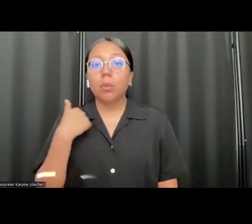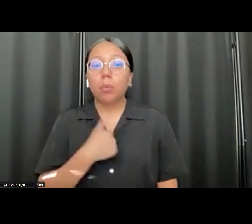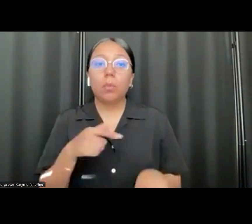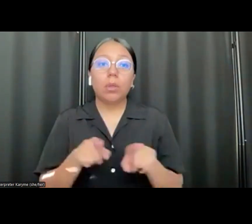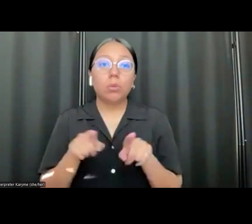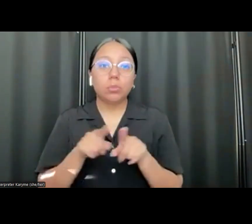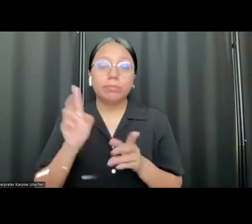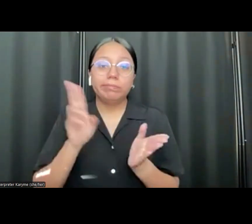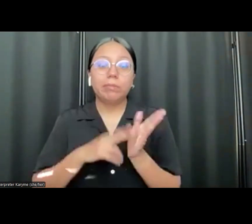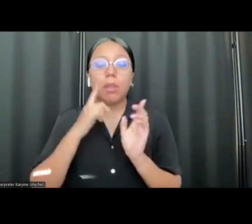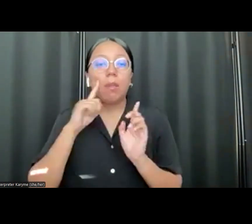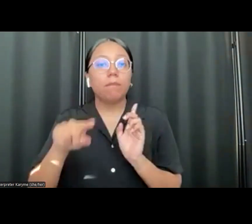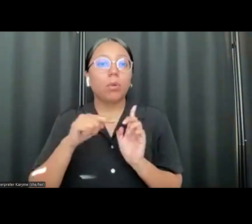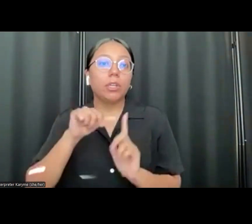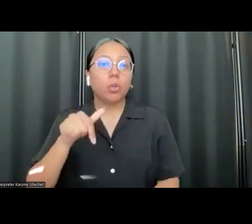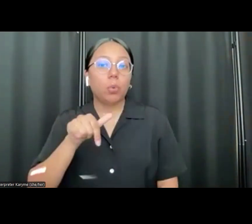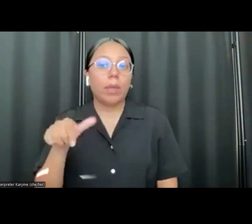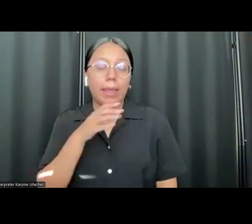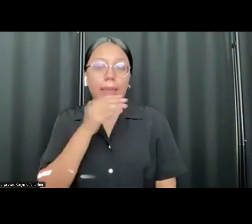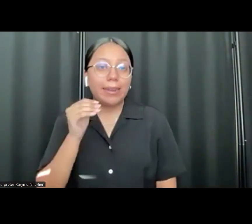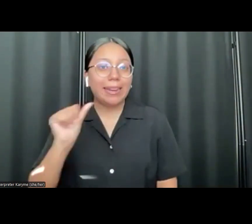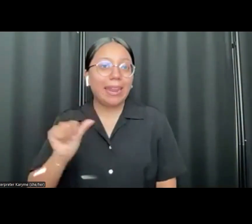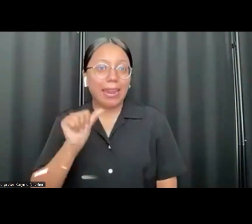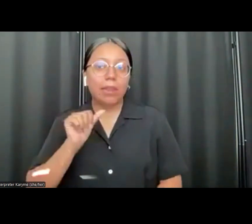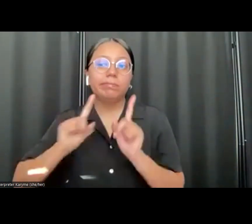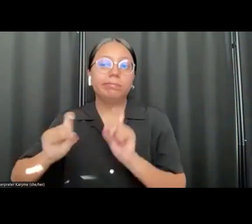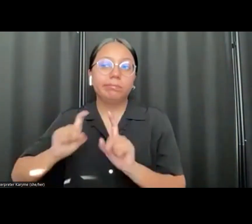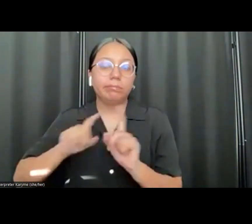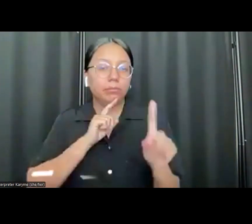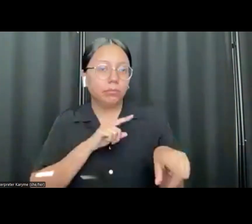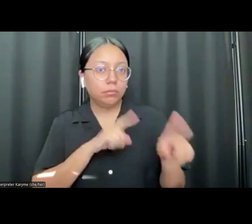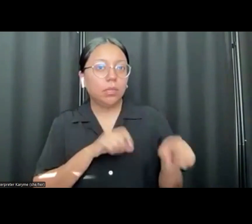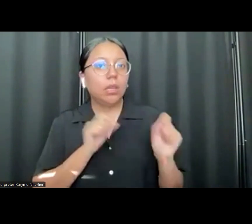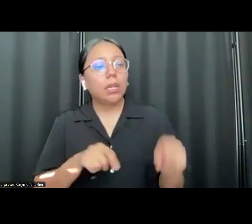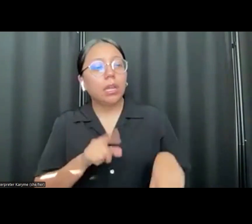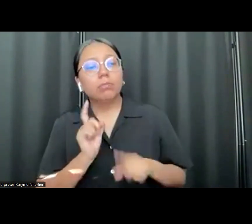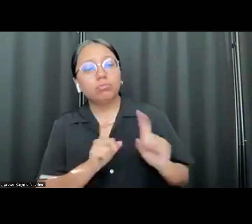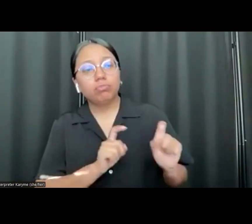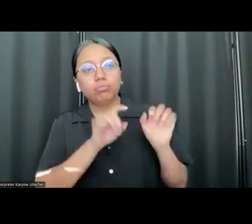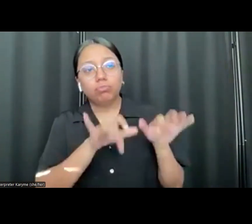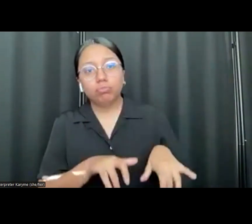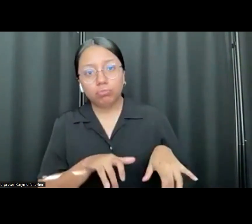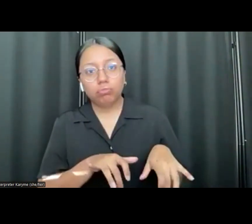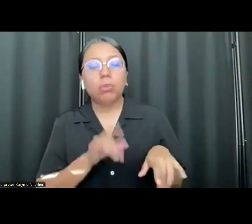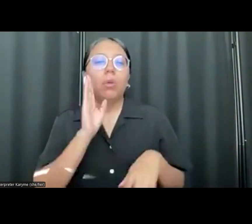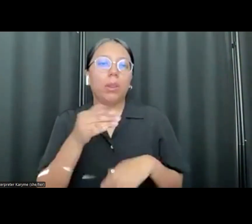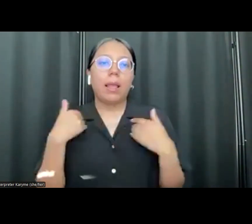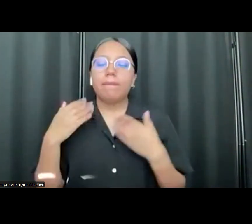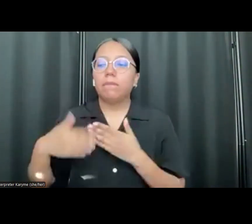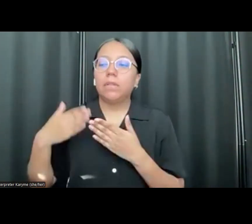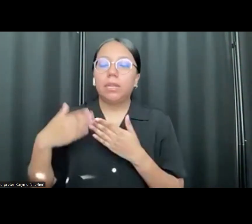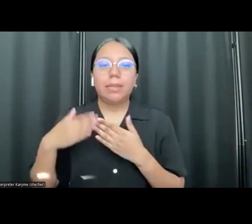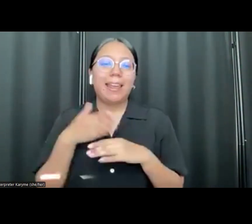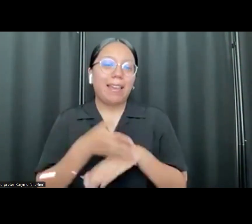webinar, so you can ask any questions that you might have. We'll also be having a dedicated question and answer period following the